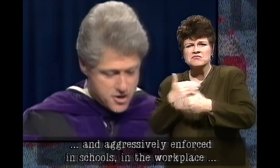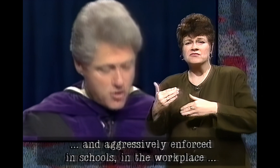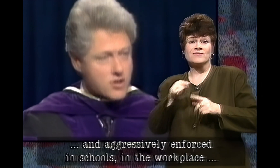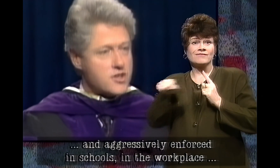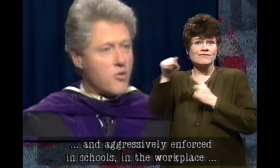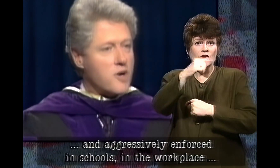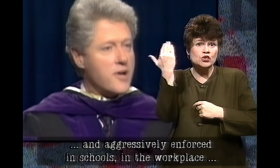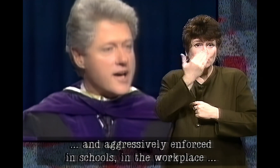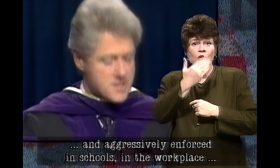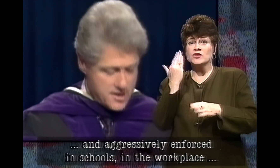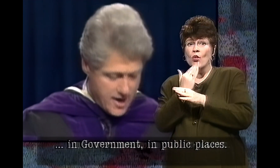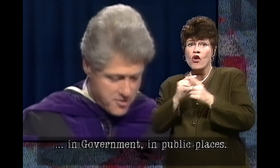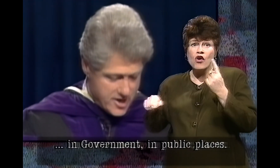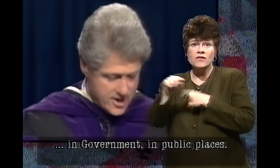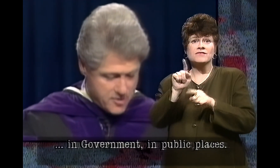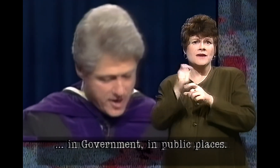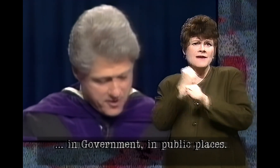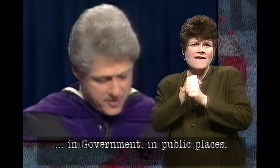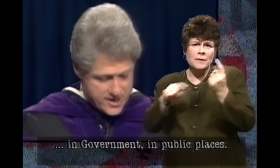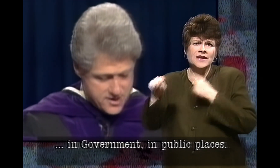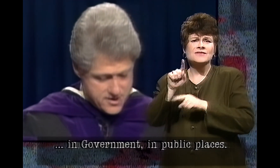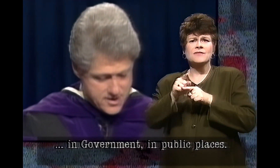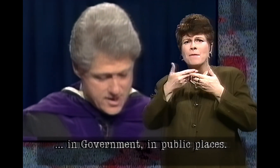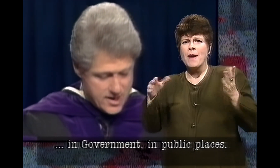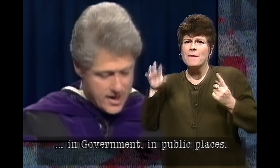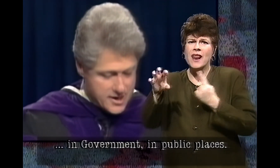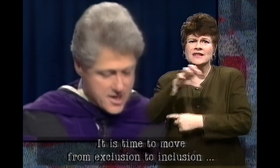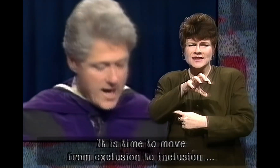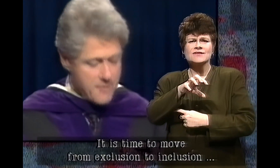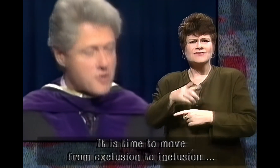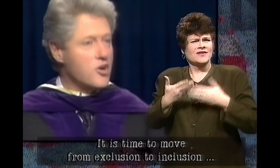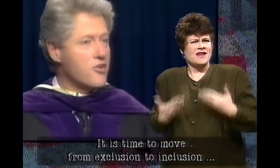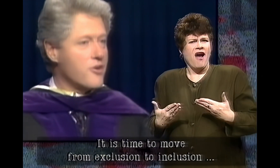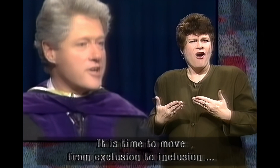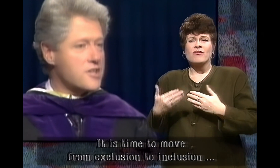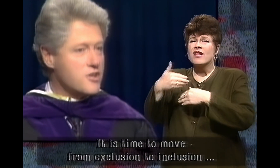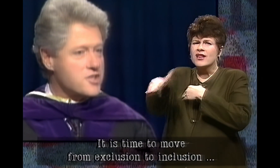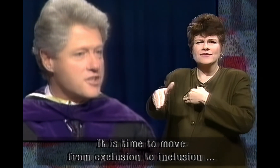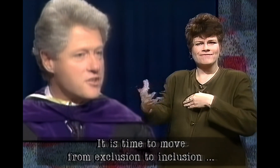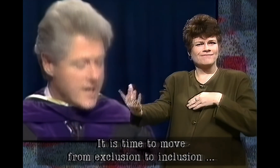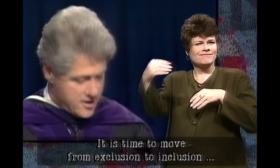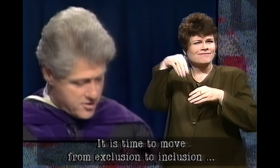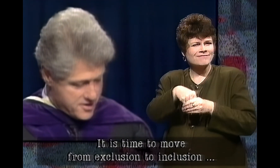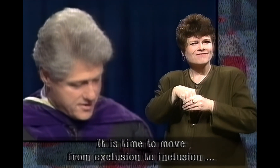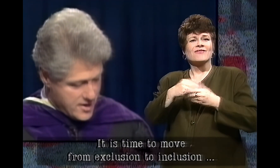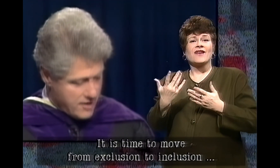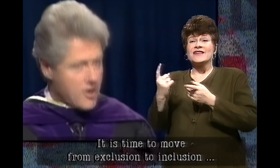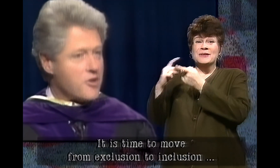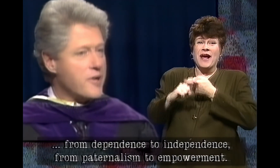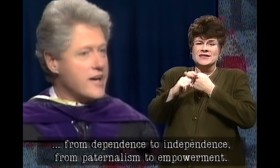schools, in the workplace, in government, in public places. It is time to move from exclusion to inclusion, from dependence